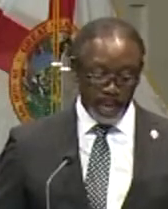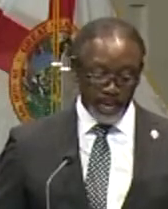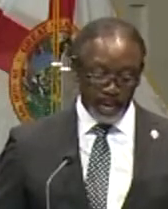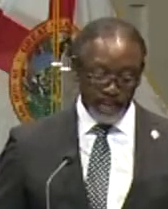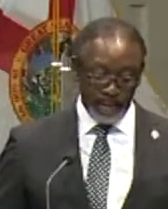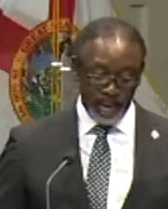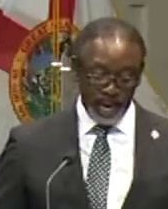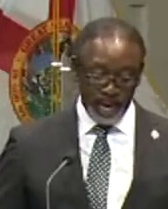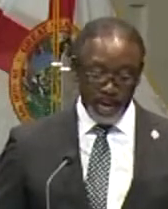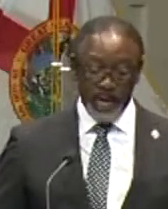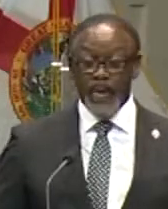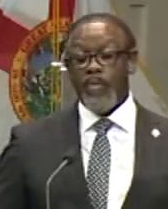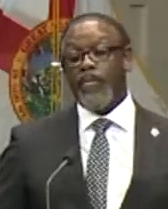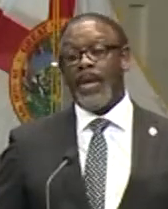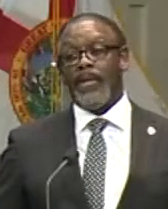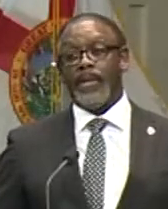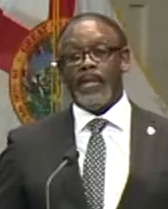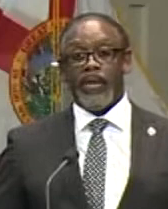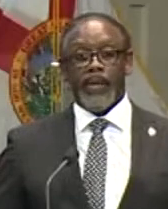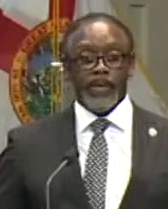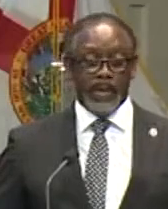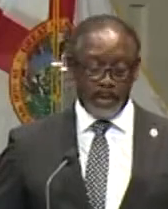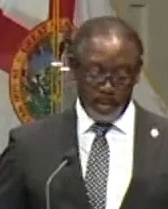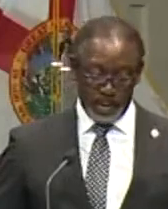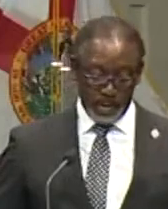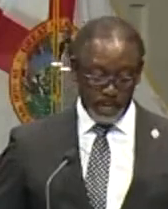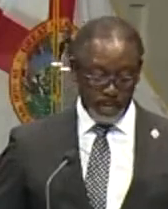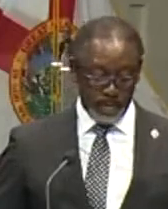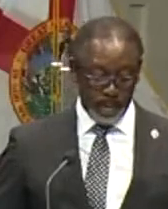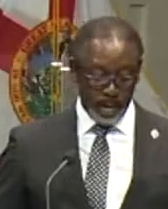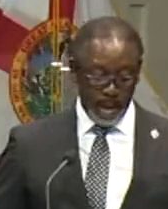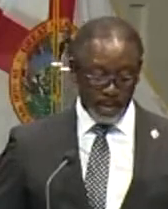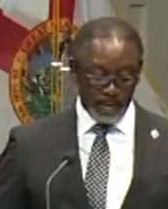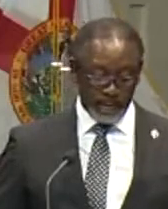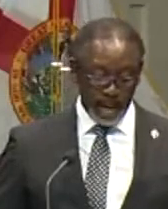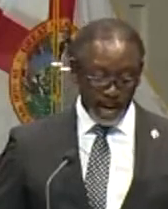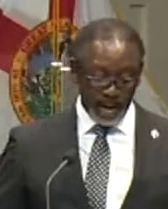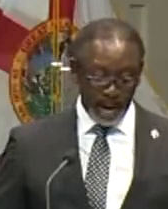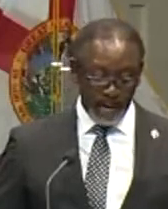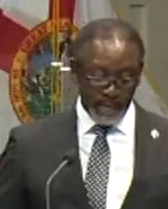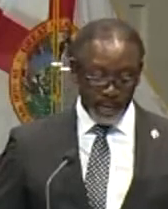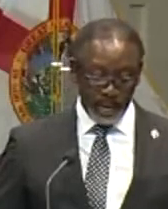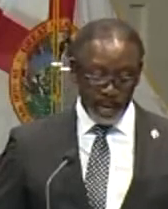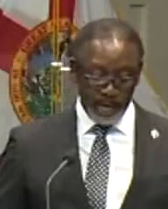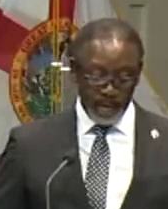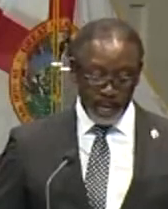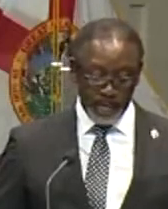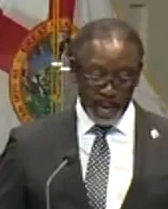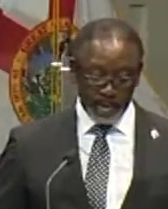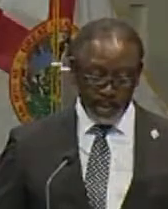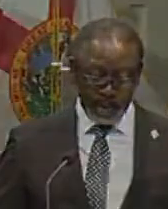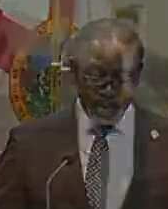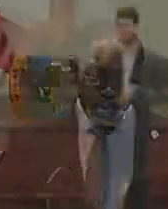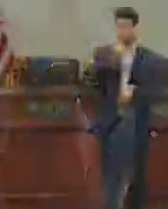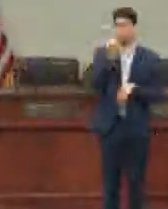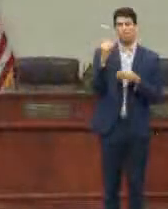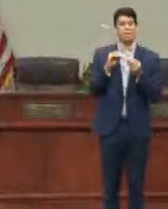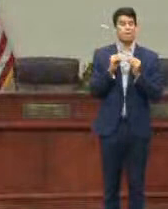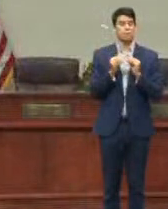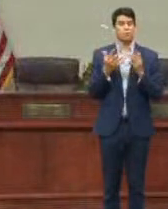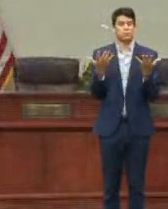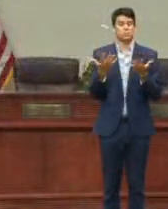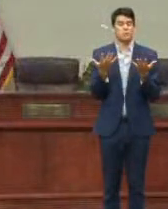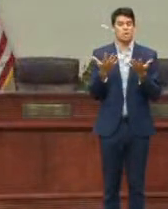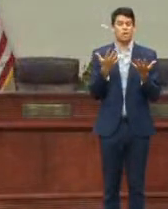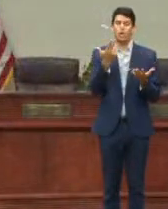rolling positivity rate remains in double digits. As of Saturday, our 14-day rolling positivity rate